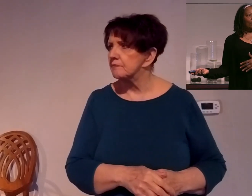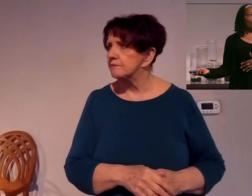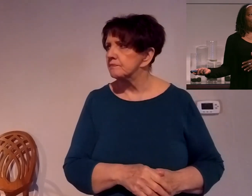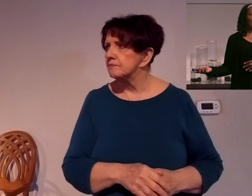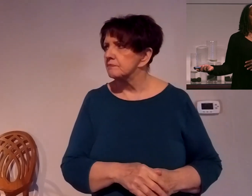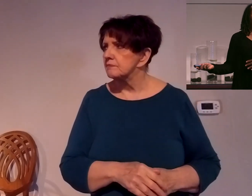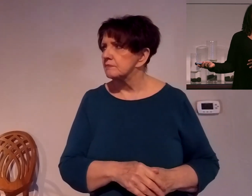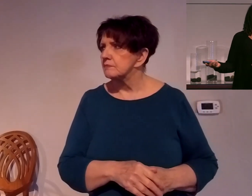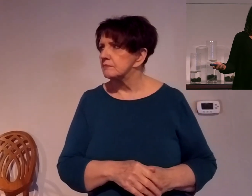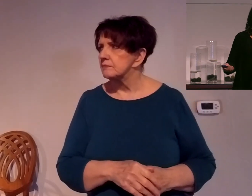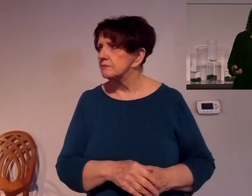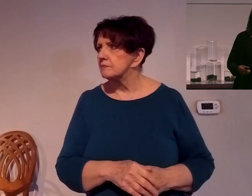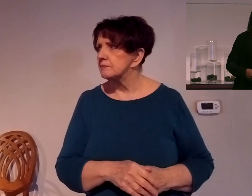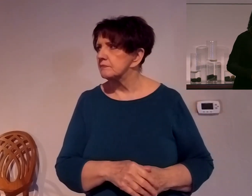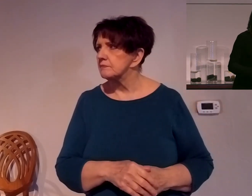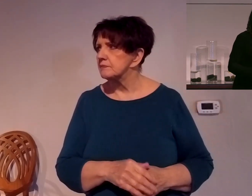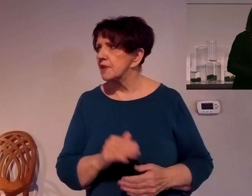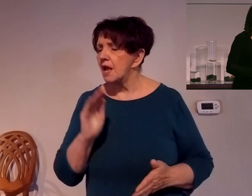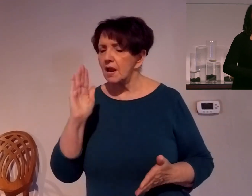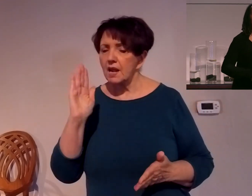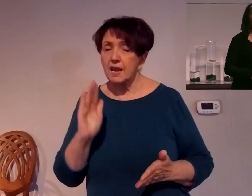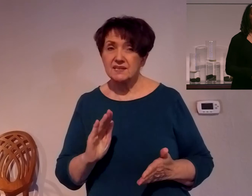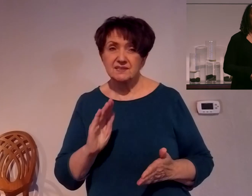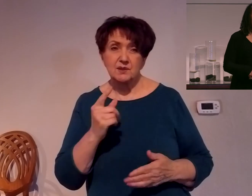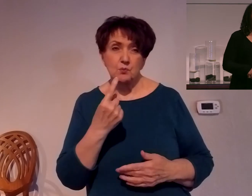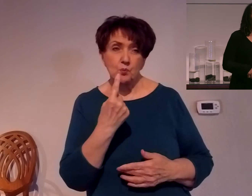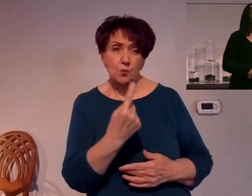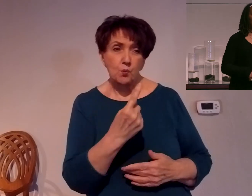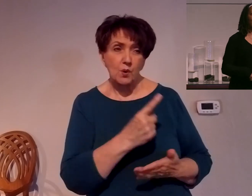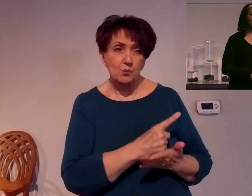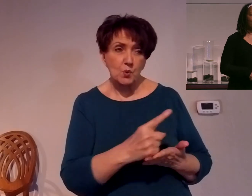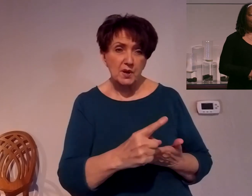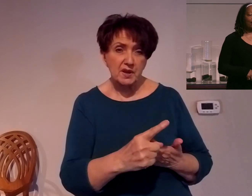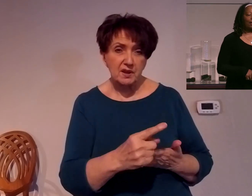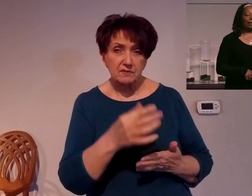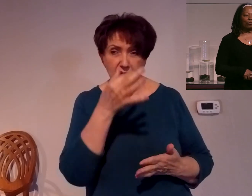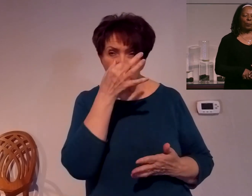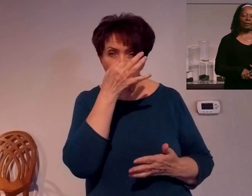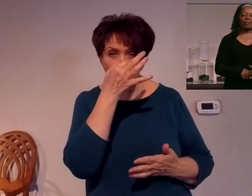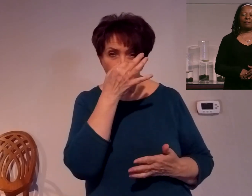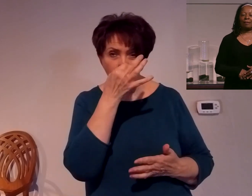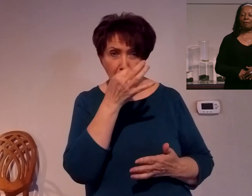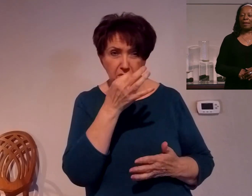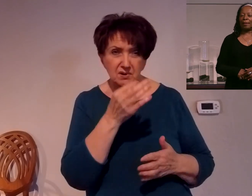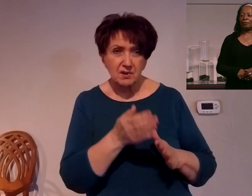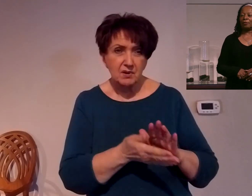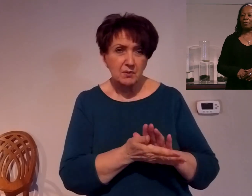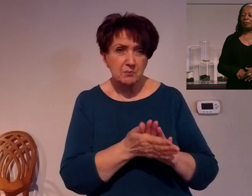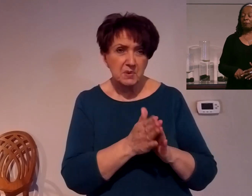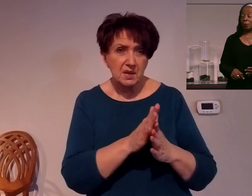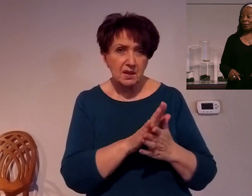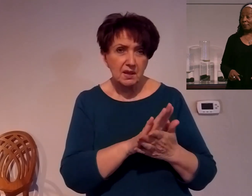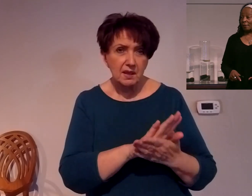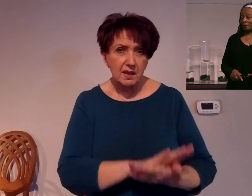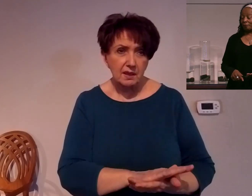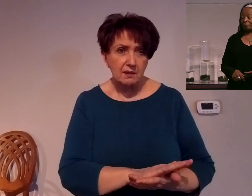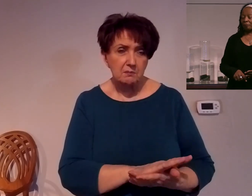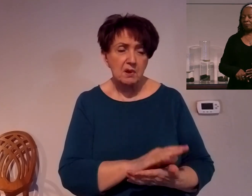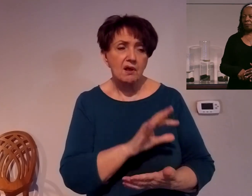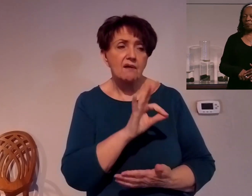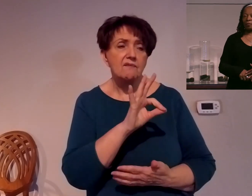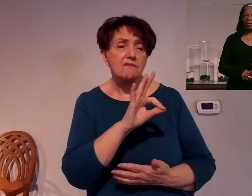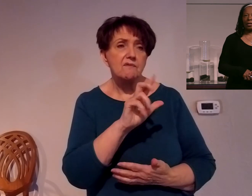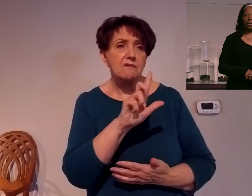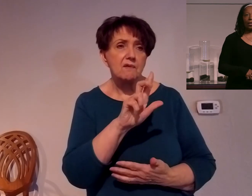And in less than a week, that cold actually expressed itself as influenza.